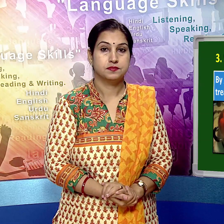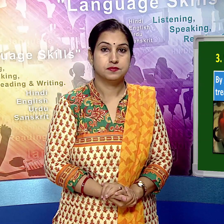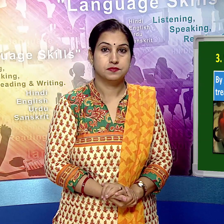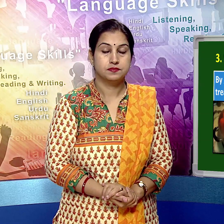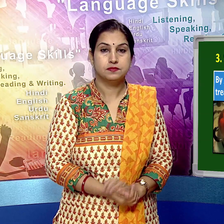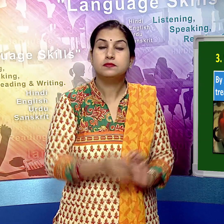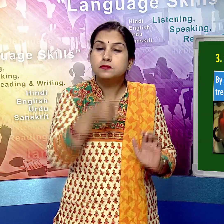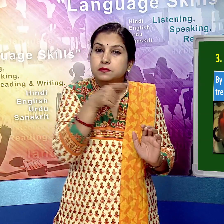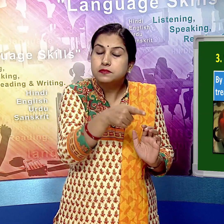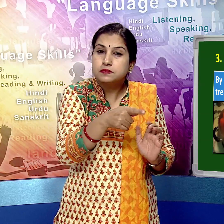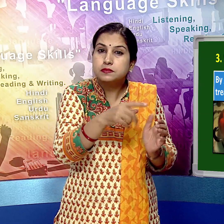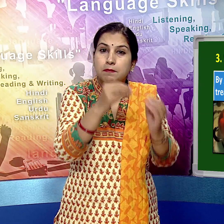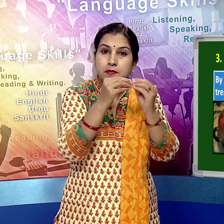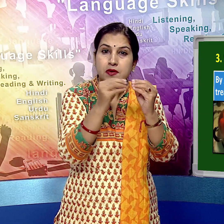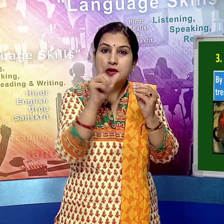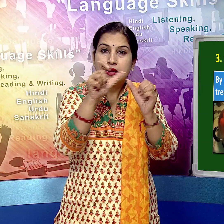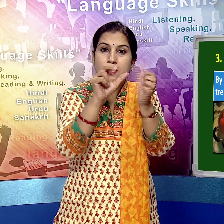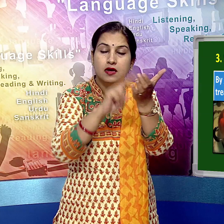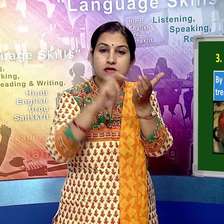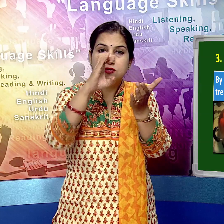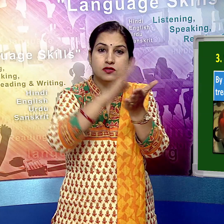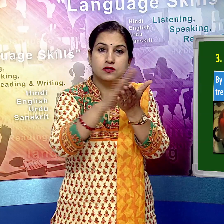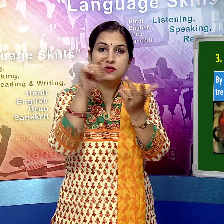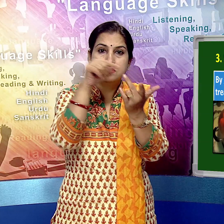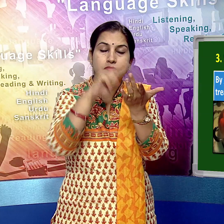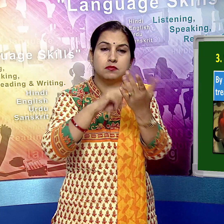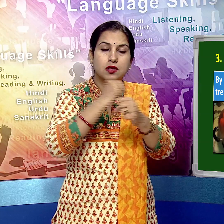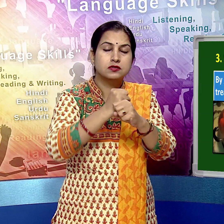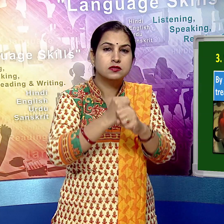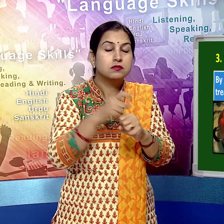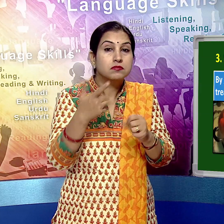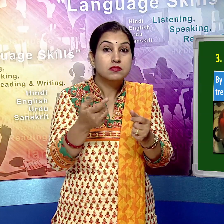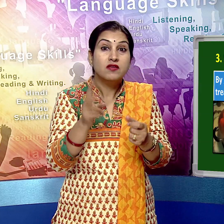In blanching, vegetables are dipped in hot water